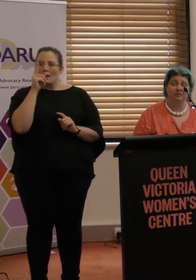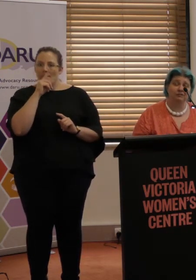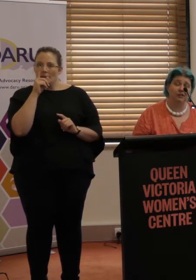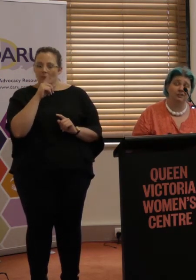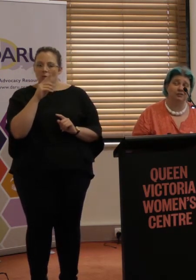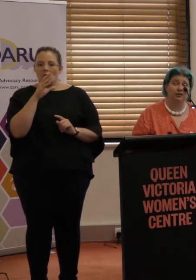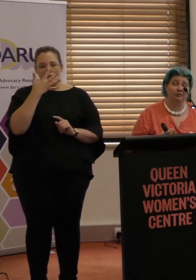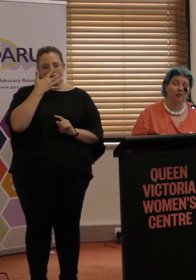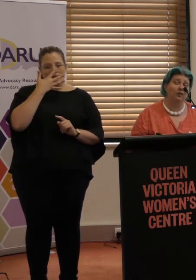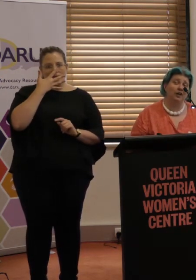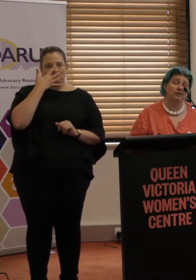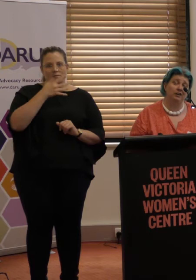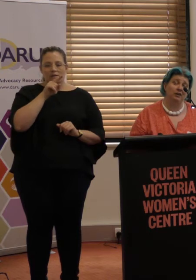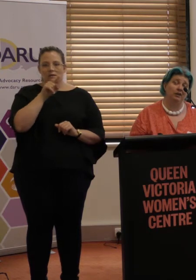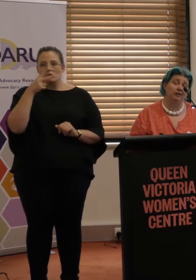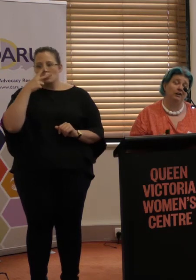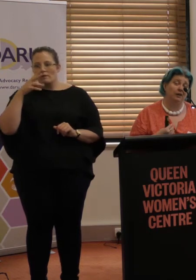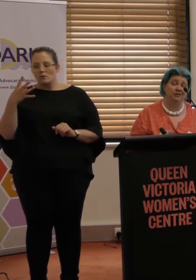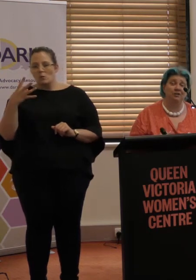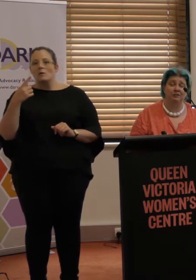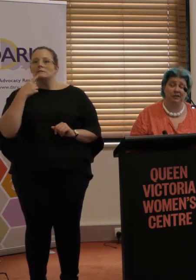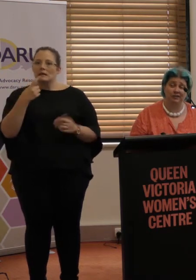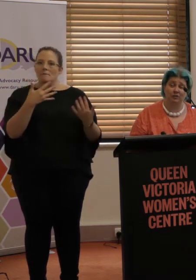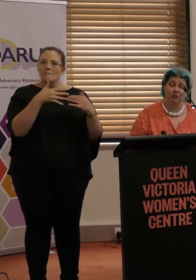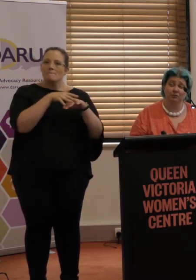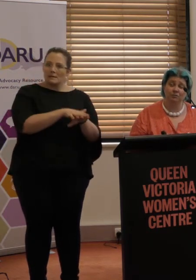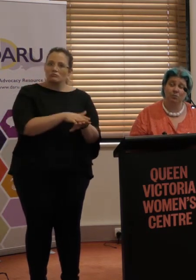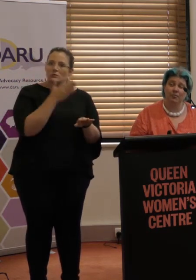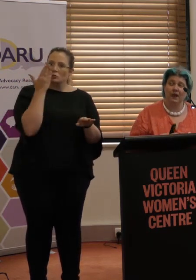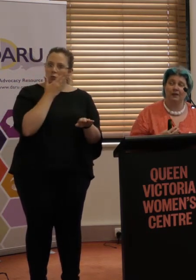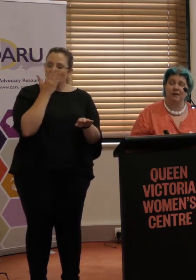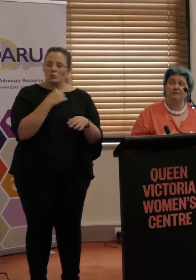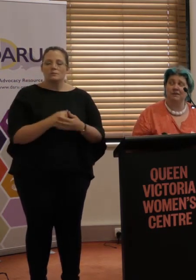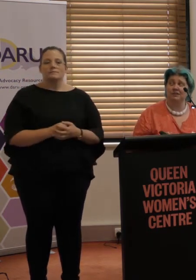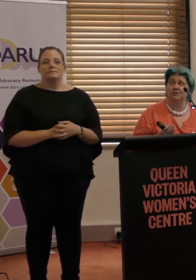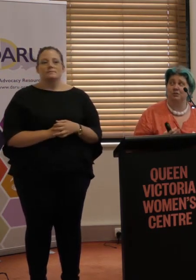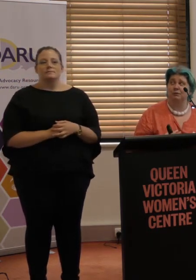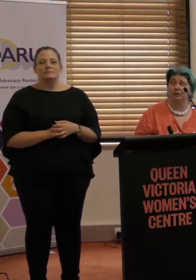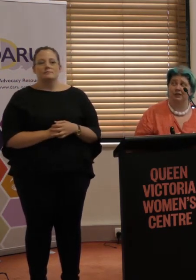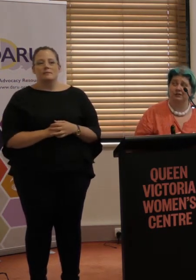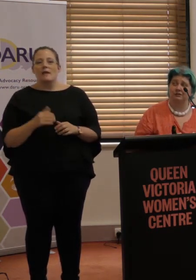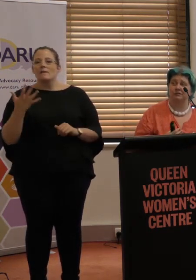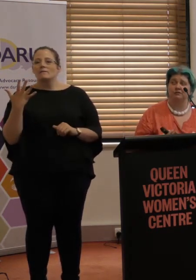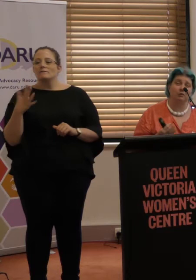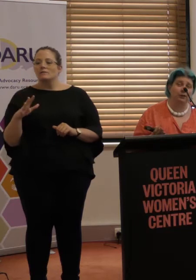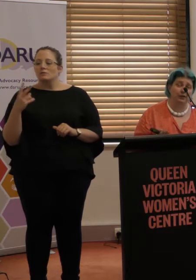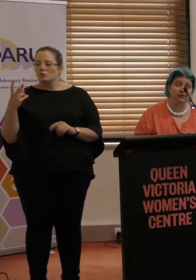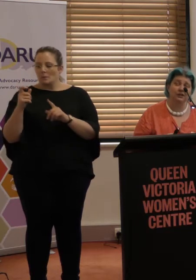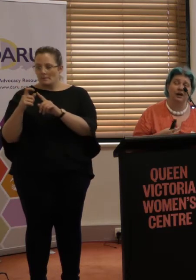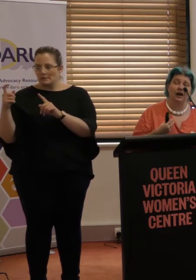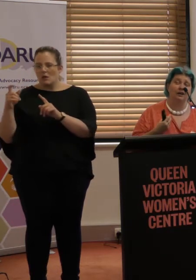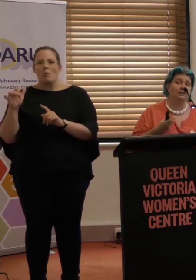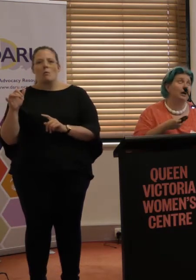aged 15 to 24 say that they were in a mainstream setting at school, and about 52% or